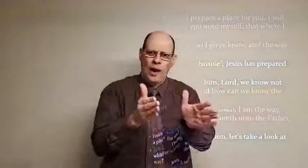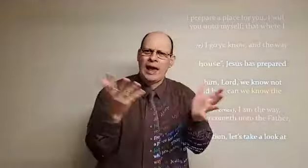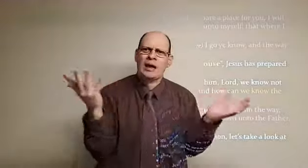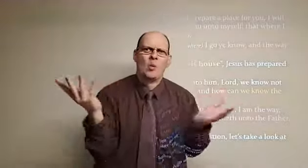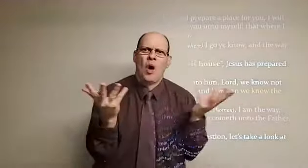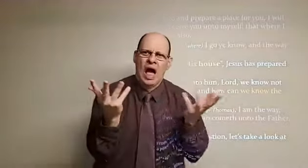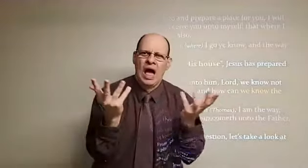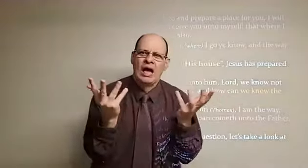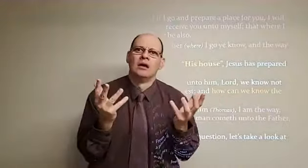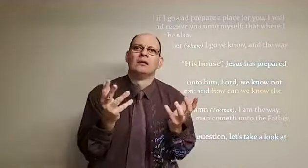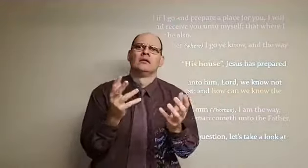what is the way